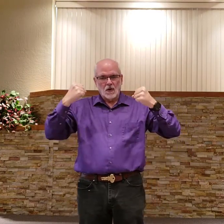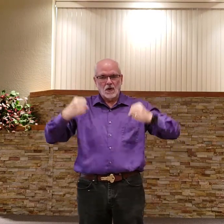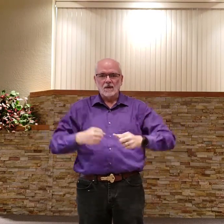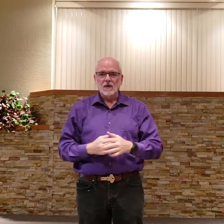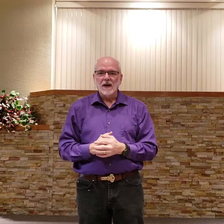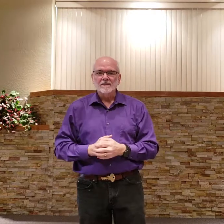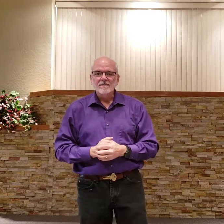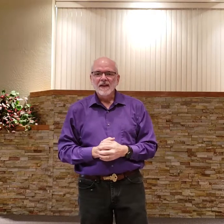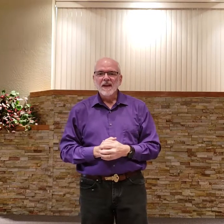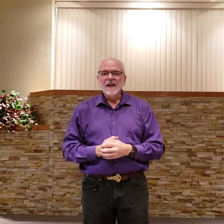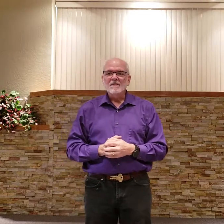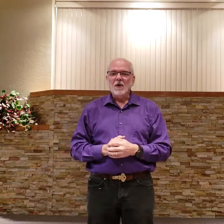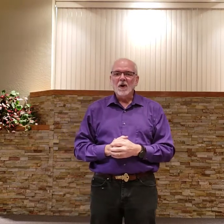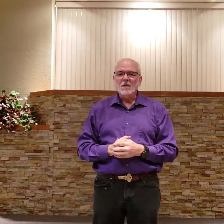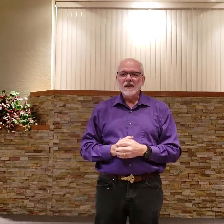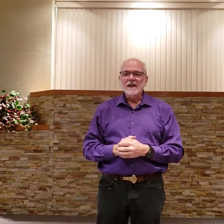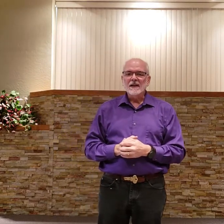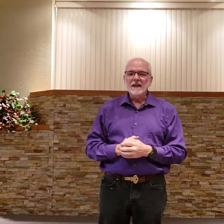strong, right? Almighty King.